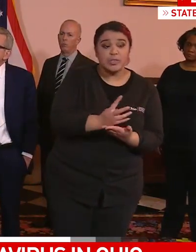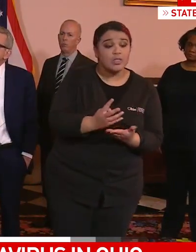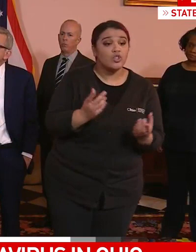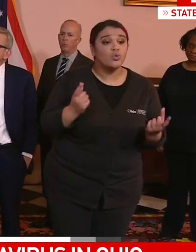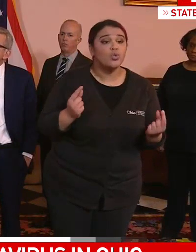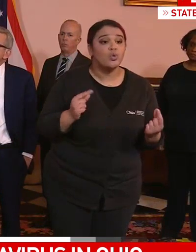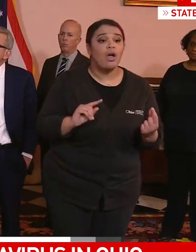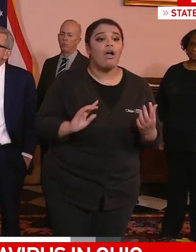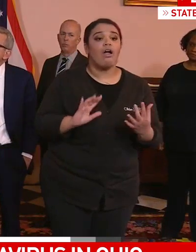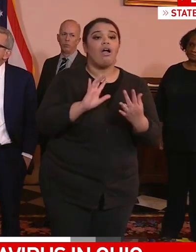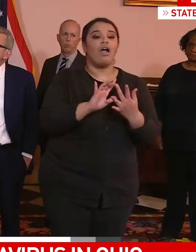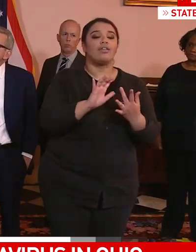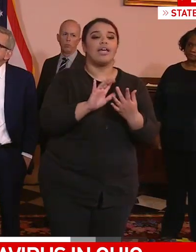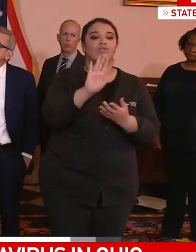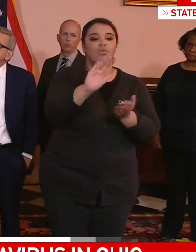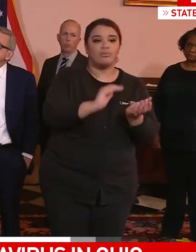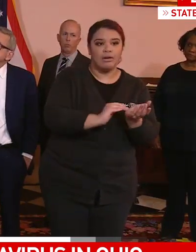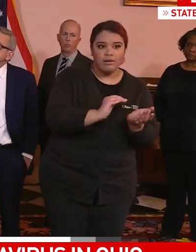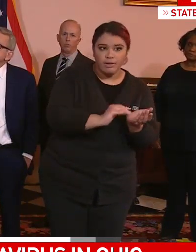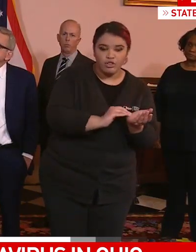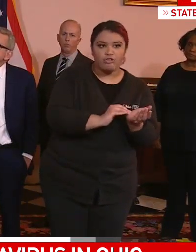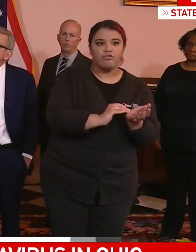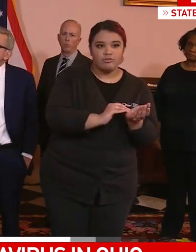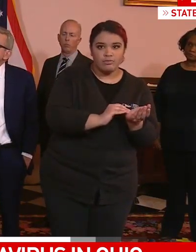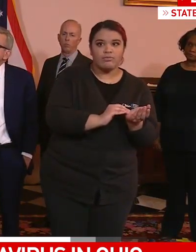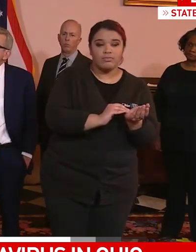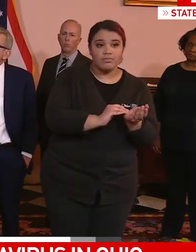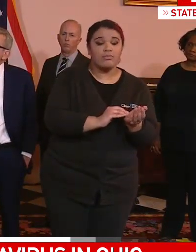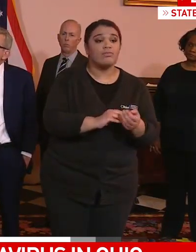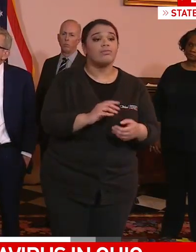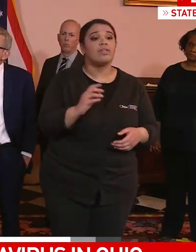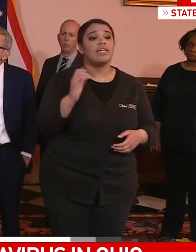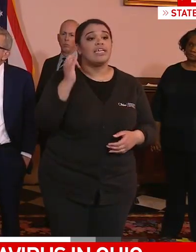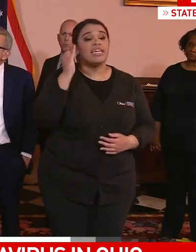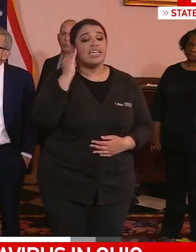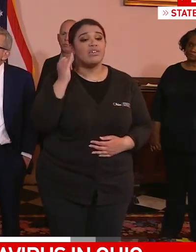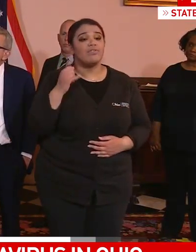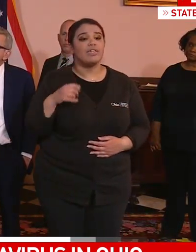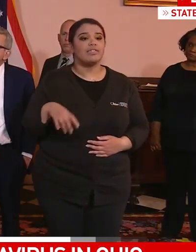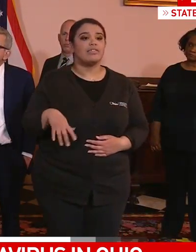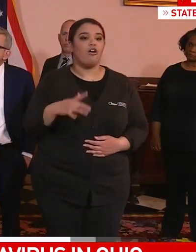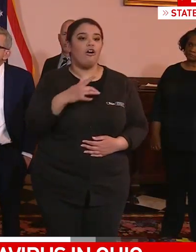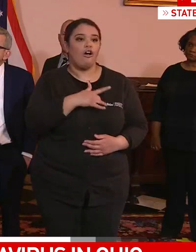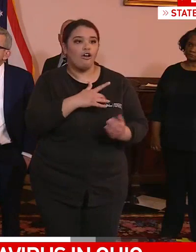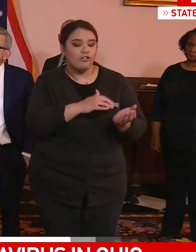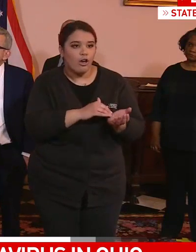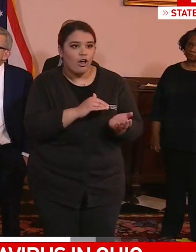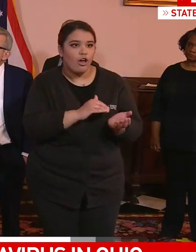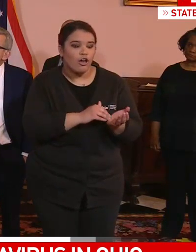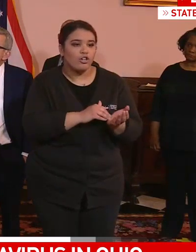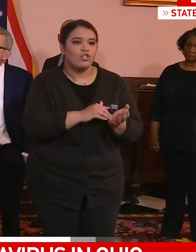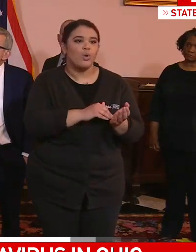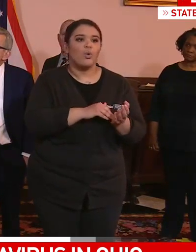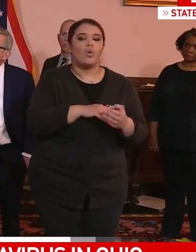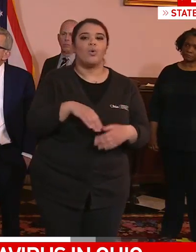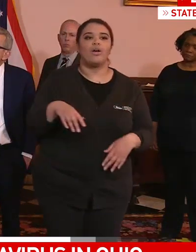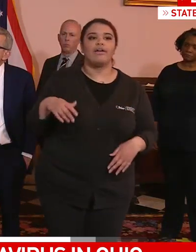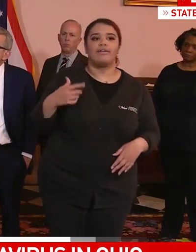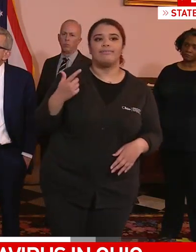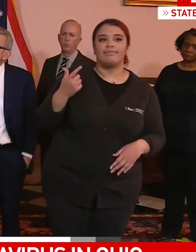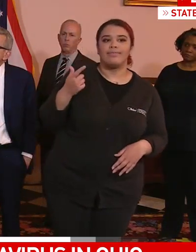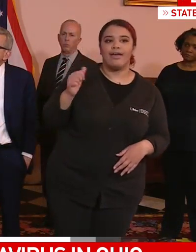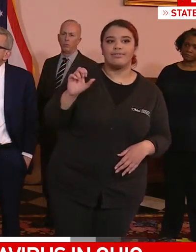provider, whether it's a procedure or surgery, if it's a gastroenterologist, a cardiologist, or a surgeon of one of many